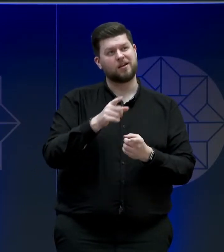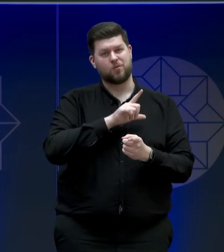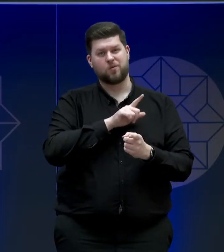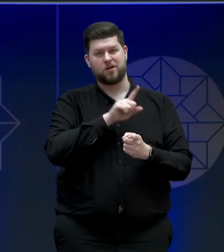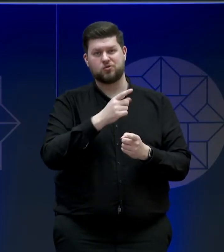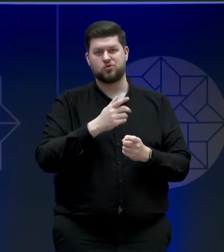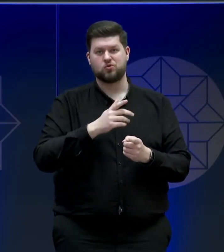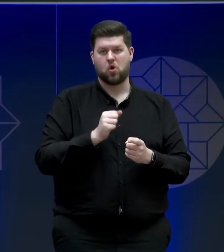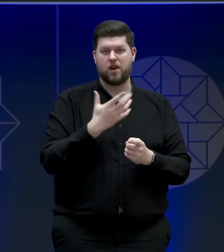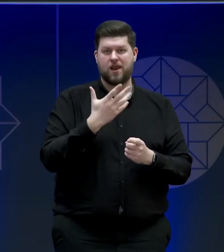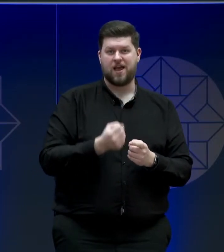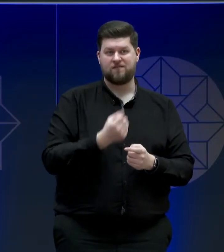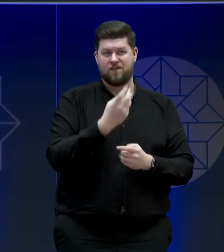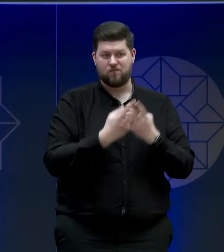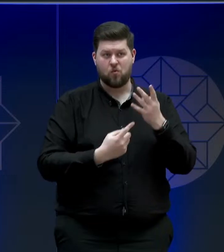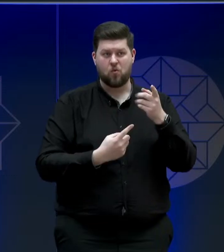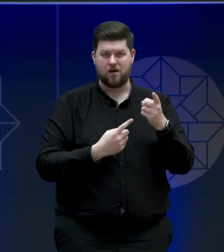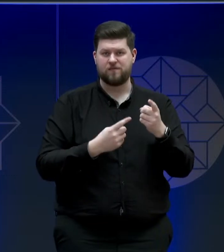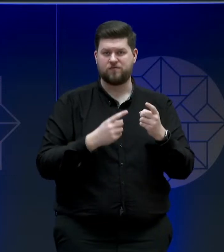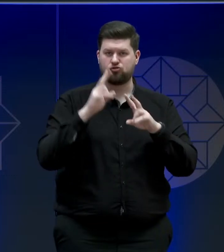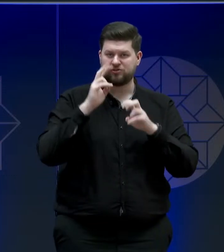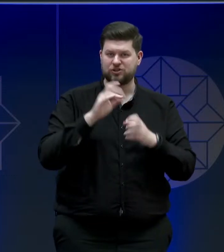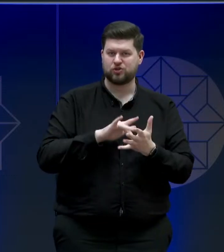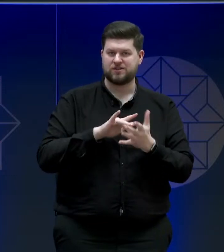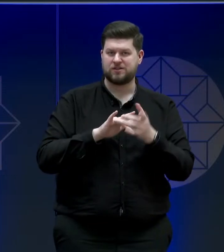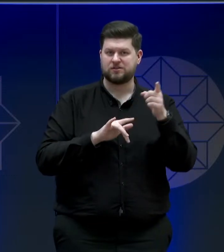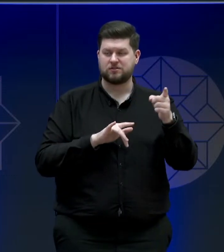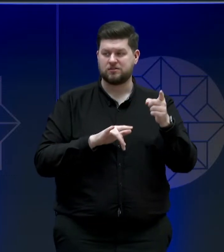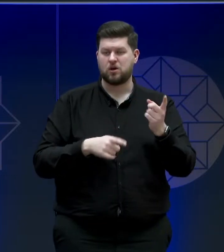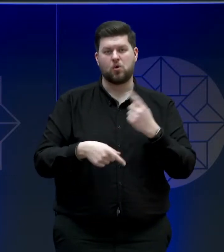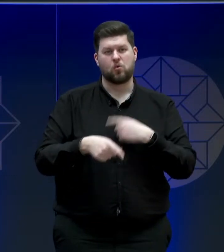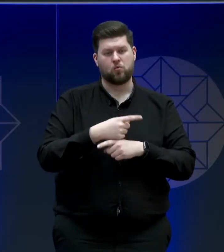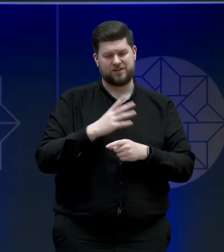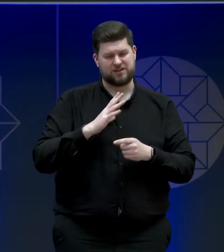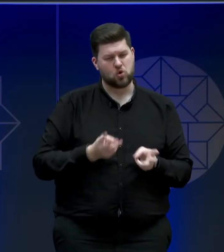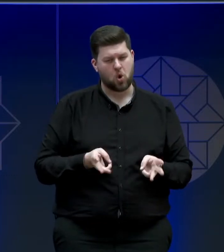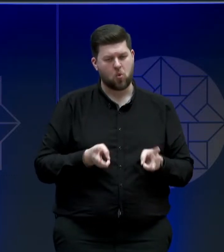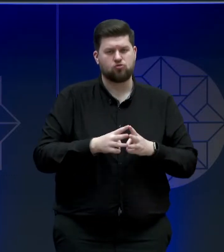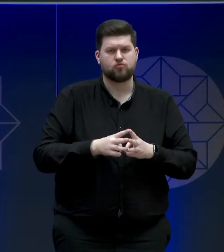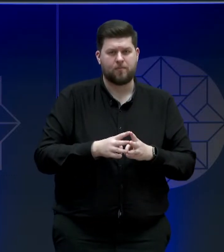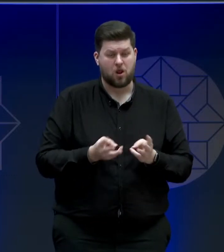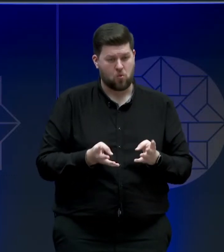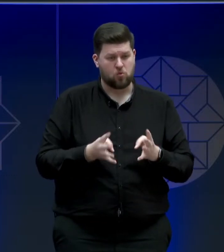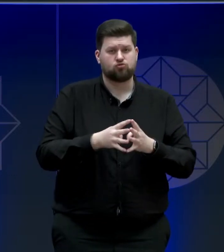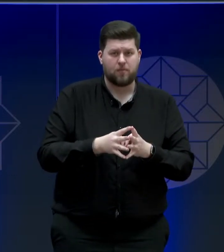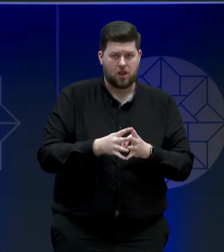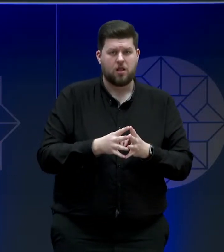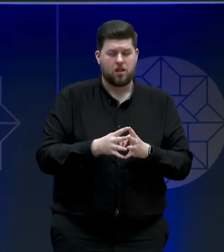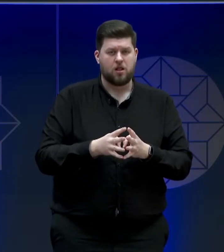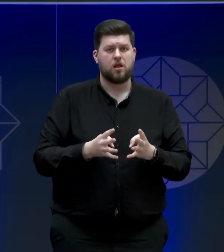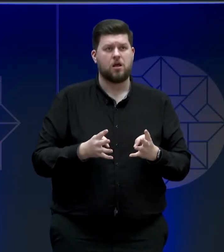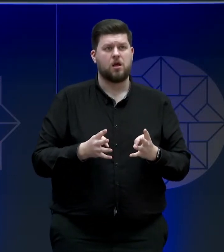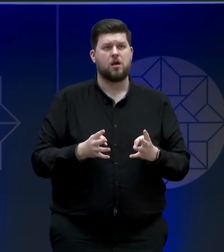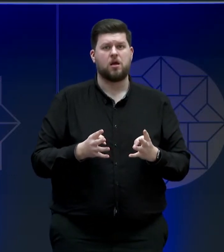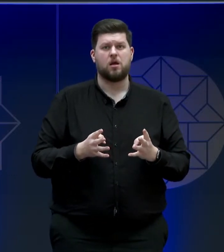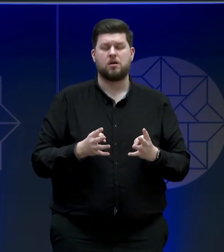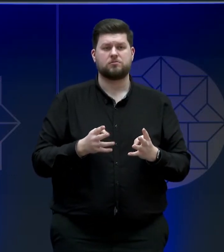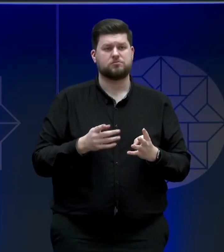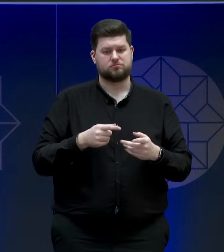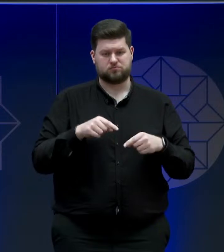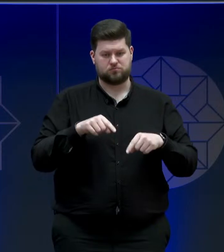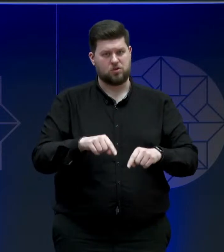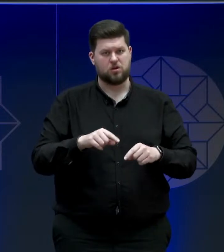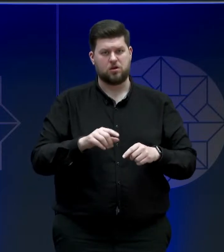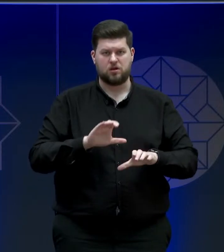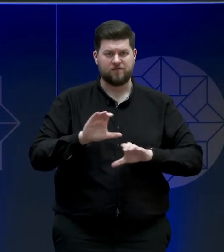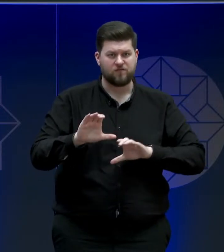Aberdeen. We have to quadruple the commercial clinical trials within 5 years. It's a very tall ask.